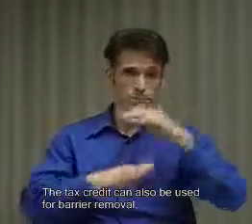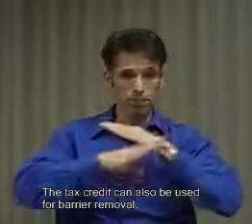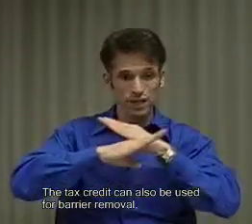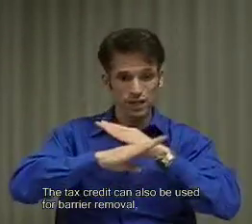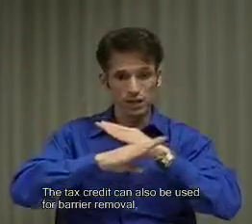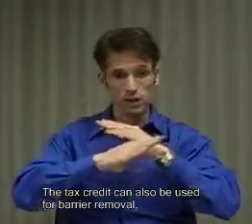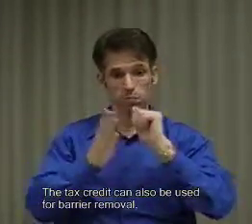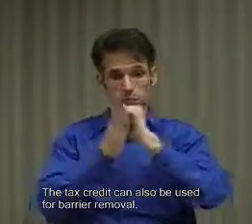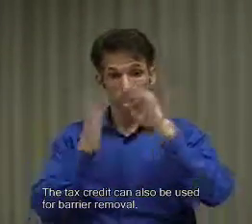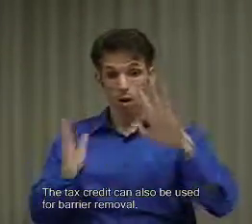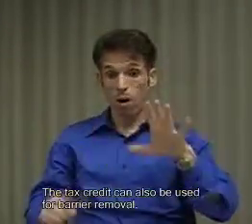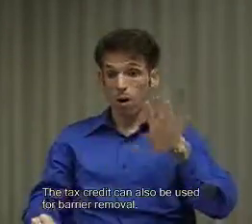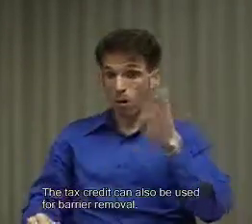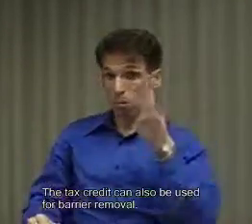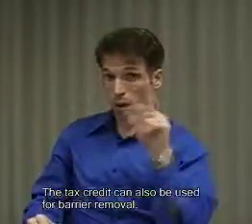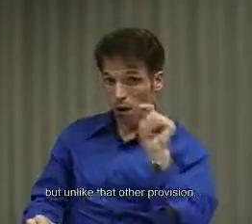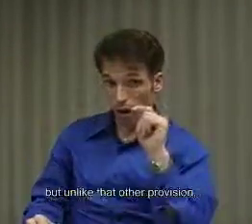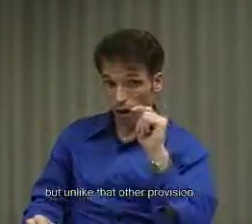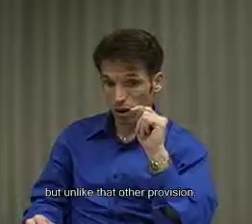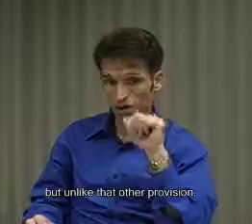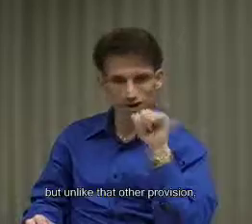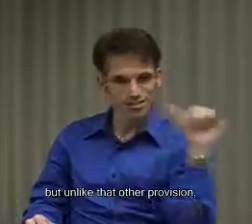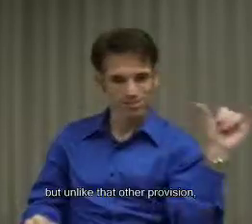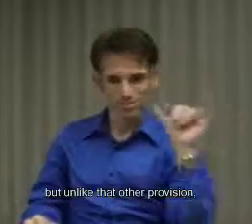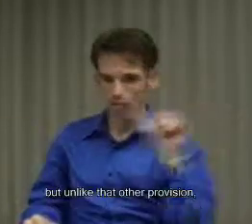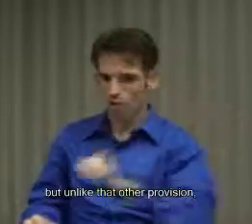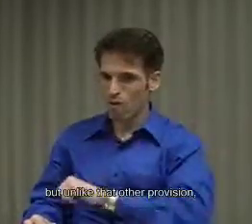for barrier removal, but unlike that other provision,